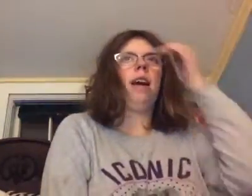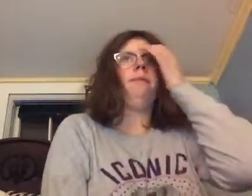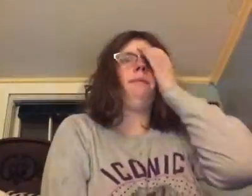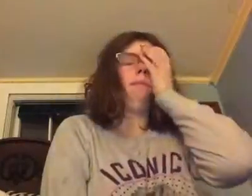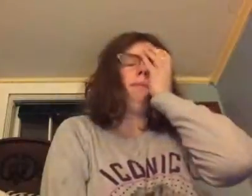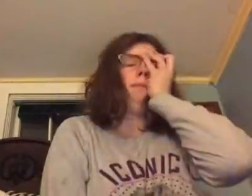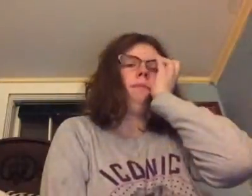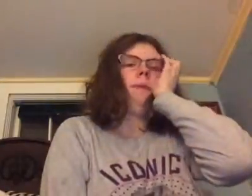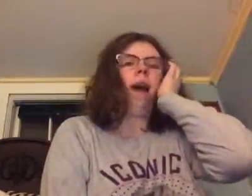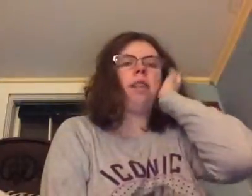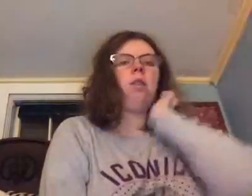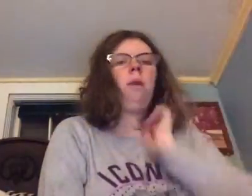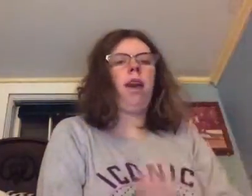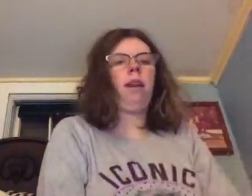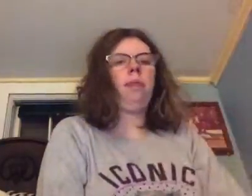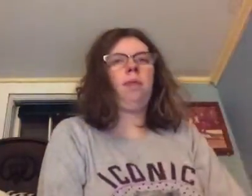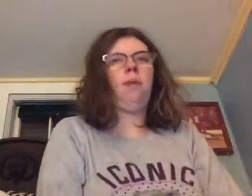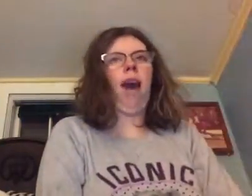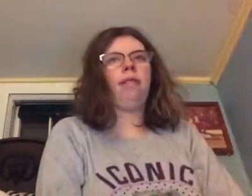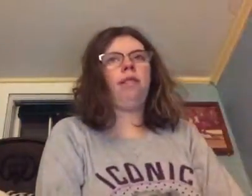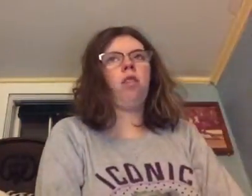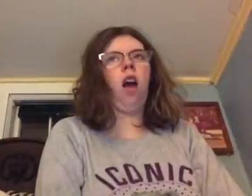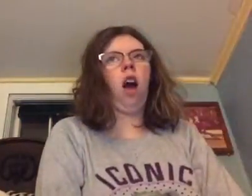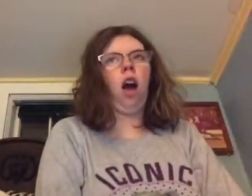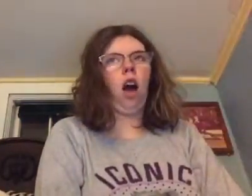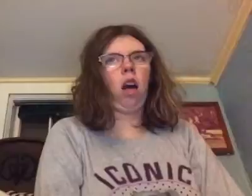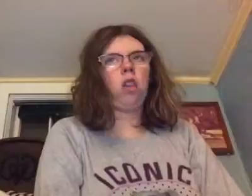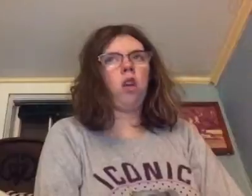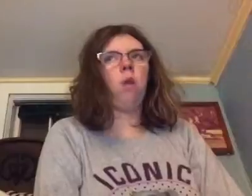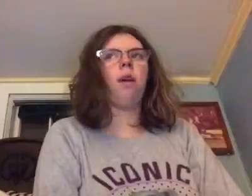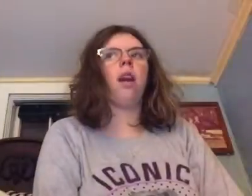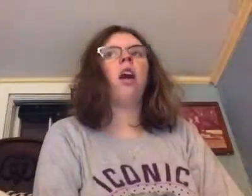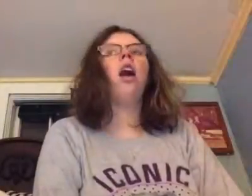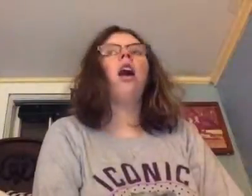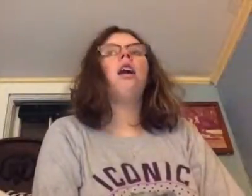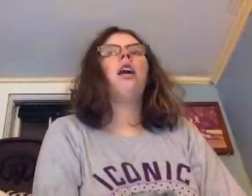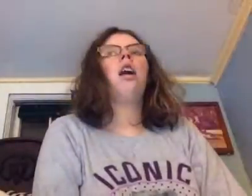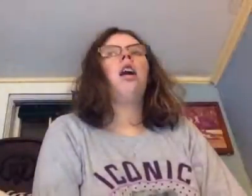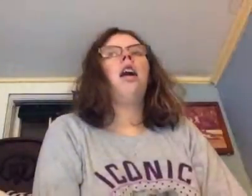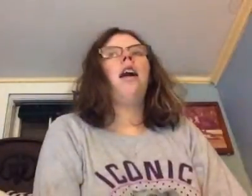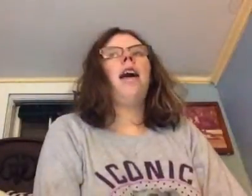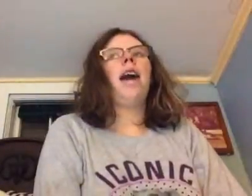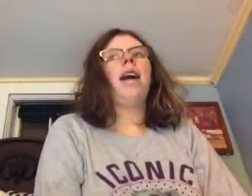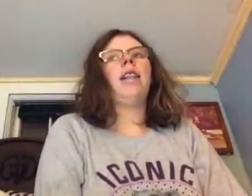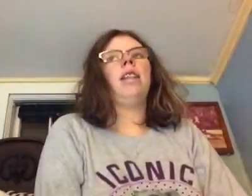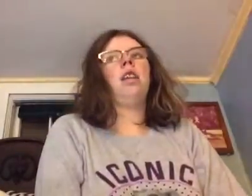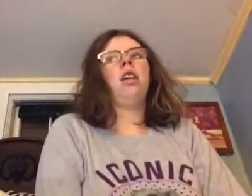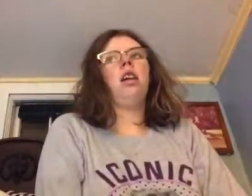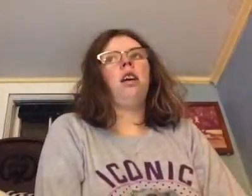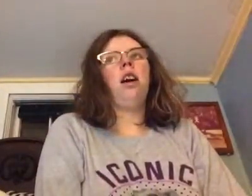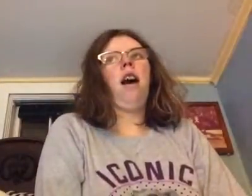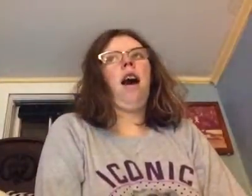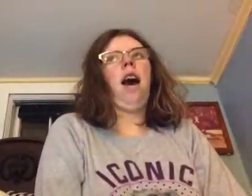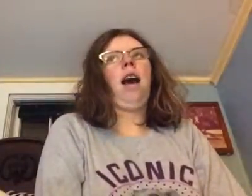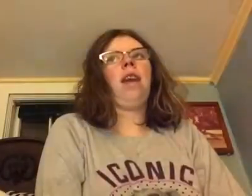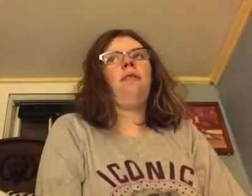she passed away this past October, and I